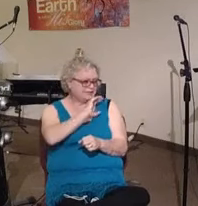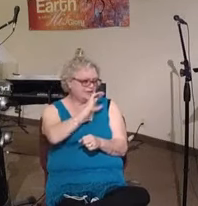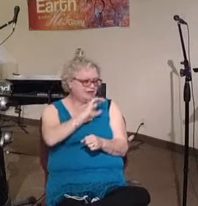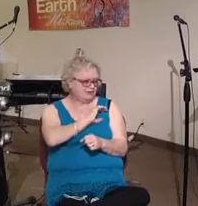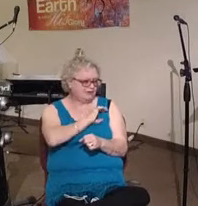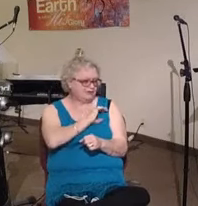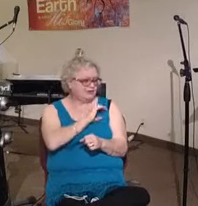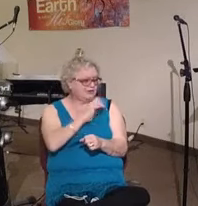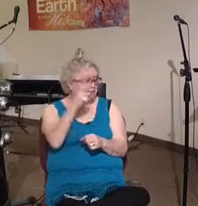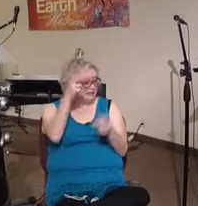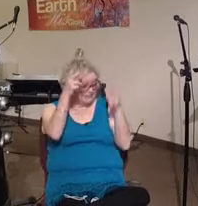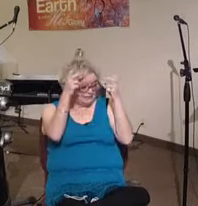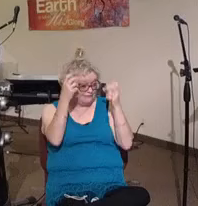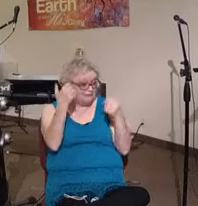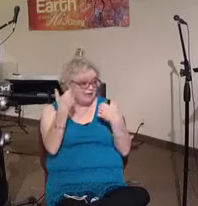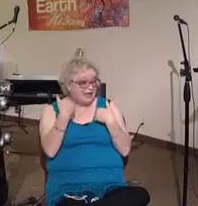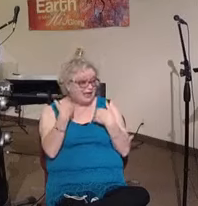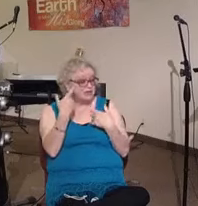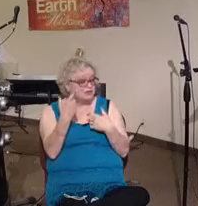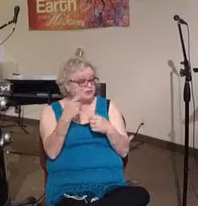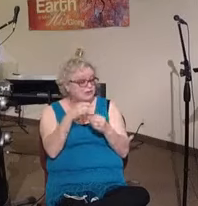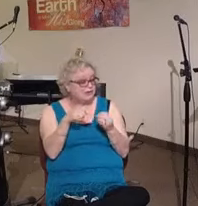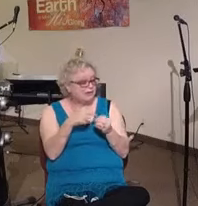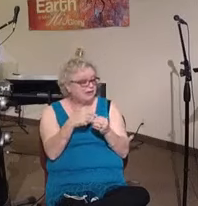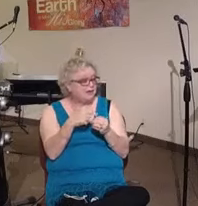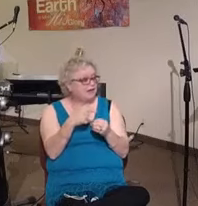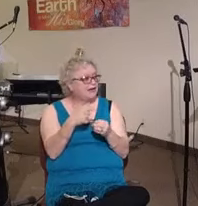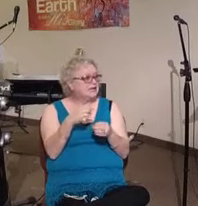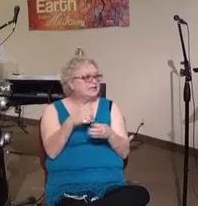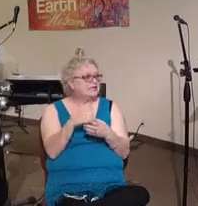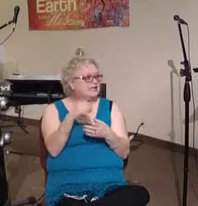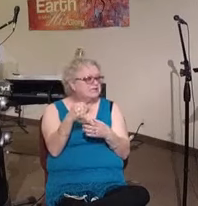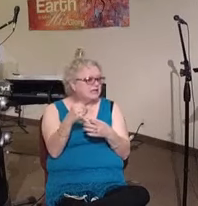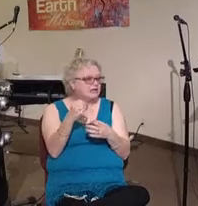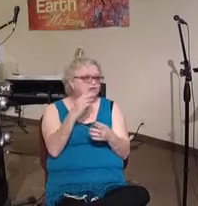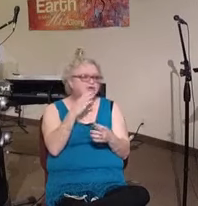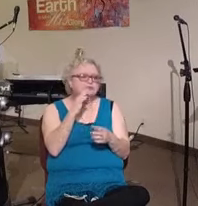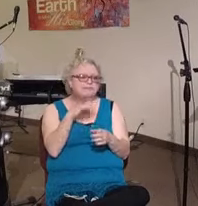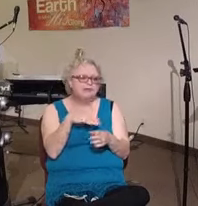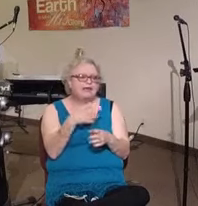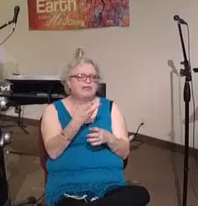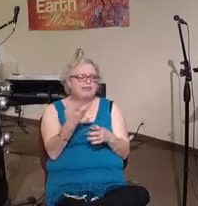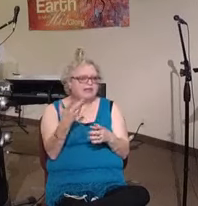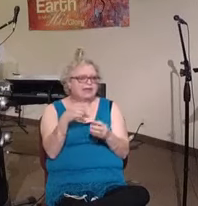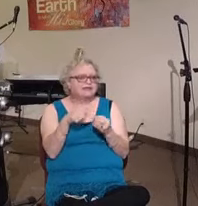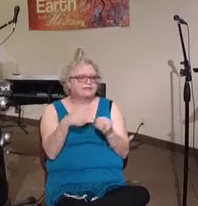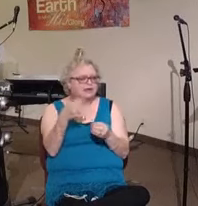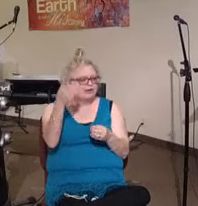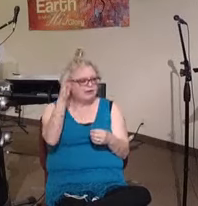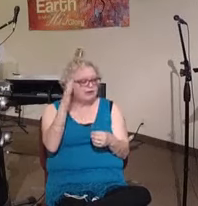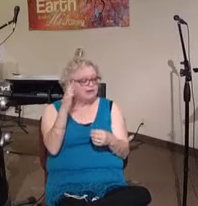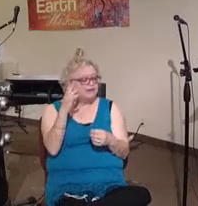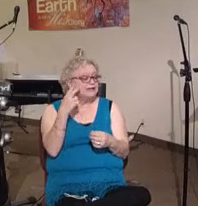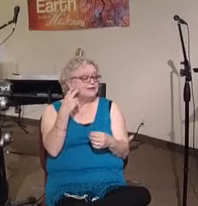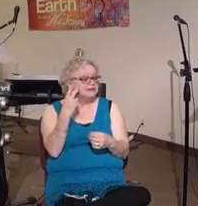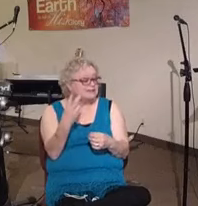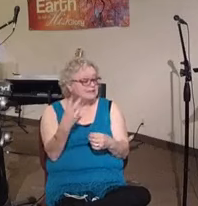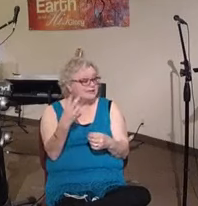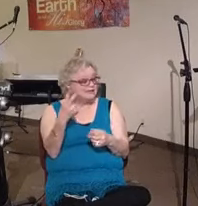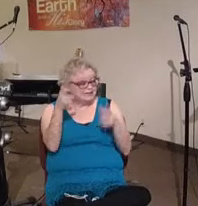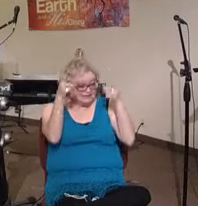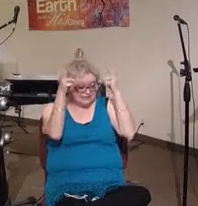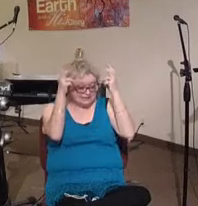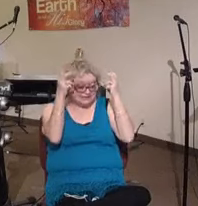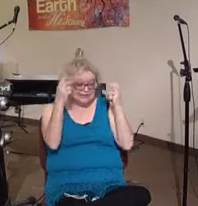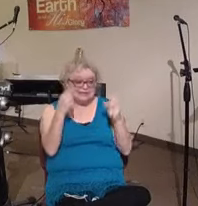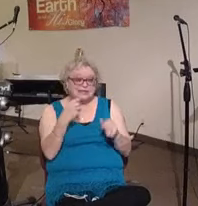the devil has you about God. He's selling you a bill of goods. And here he is in the first pages. Are you seeing it? Satan tells